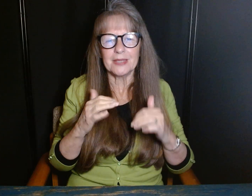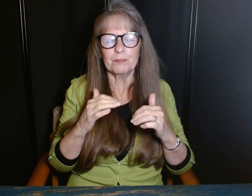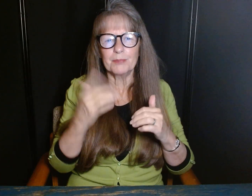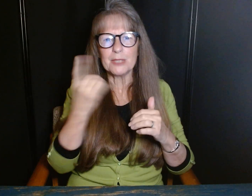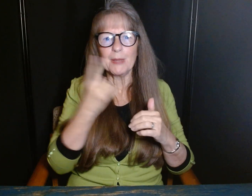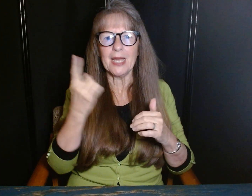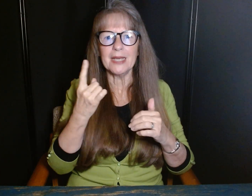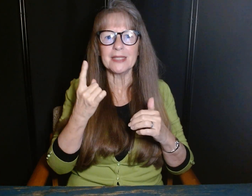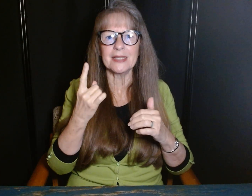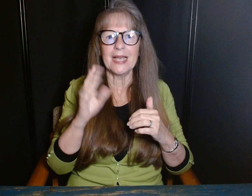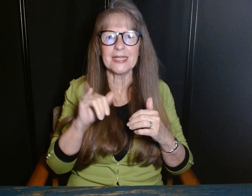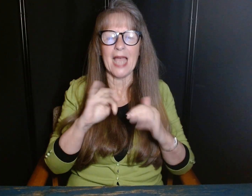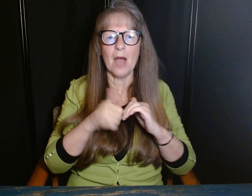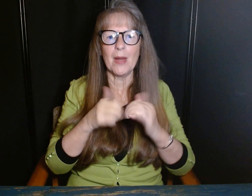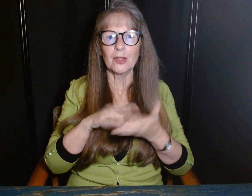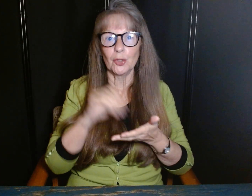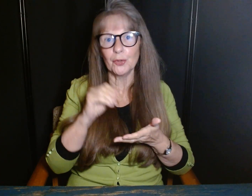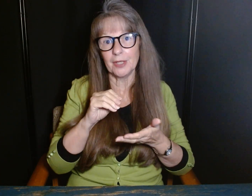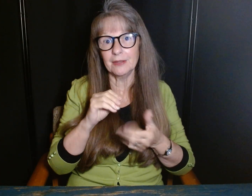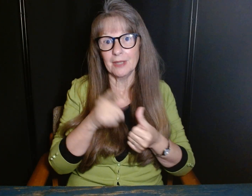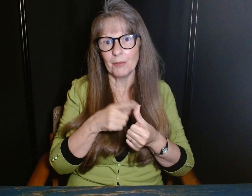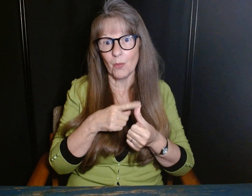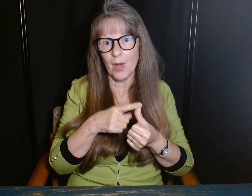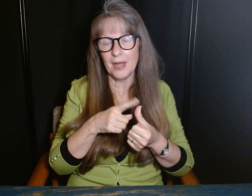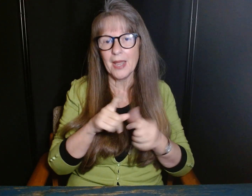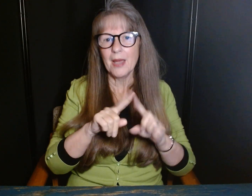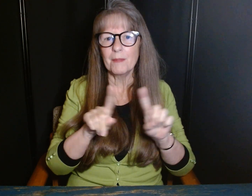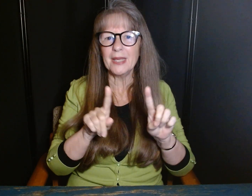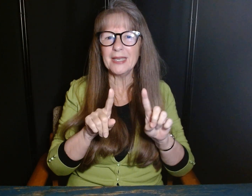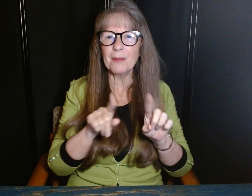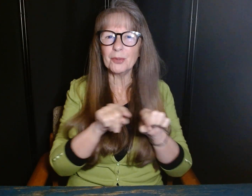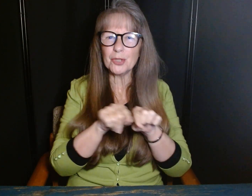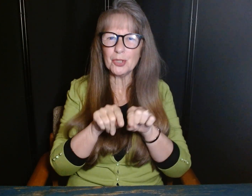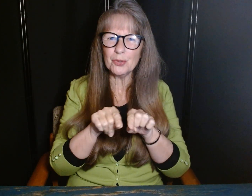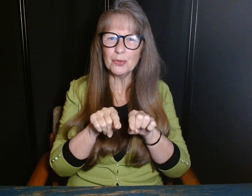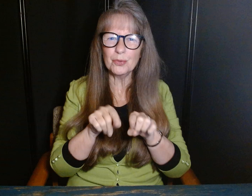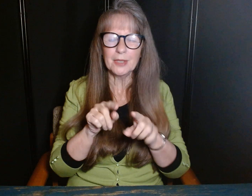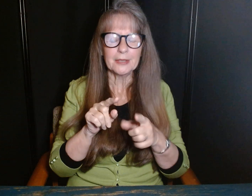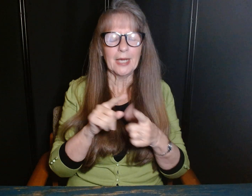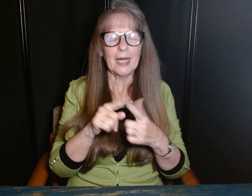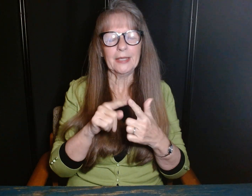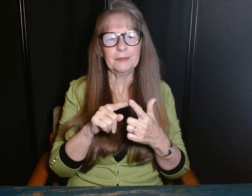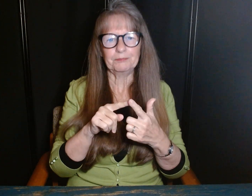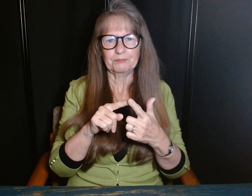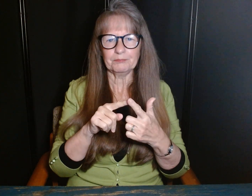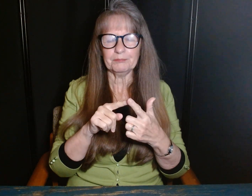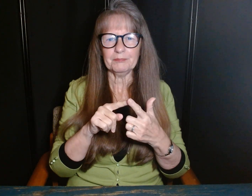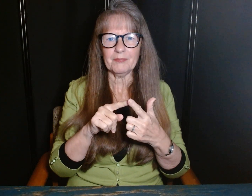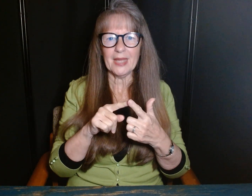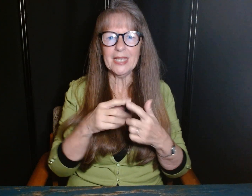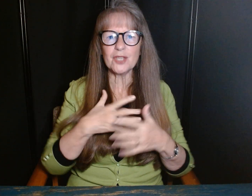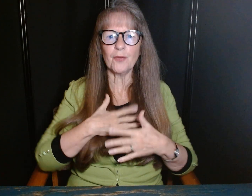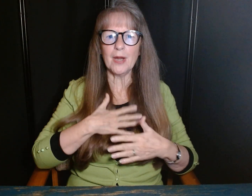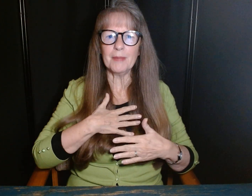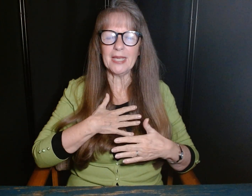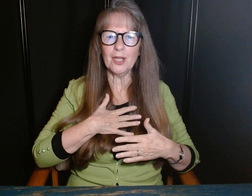and it's because that's how I learned it. Number one, but number two, um, is from here